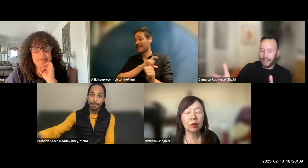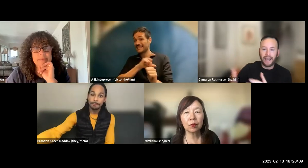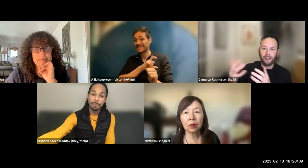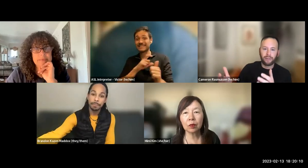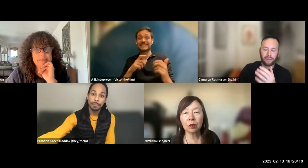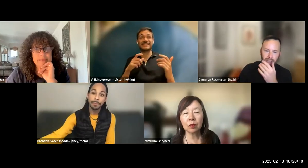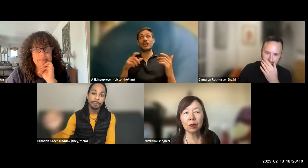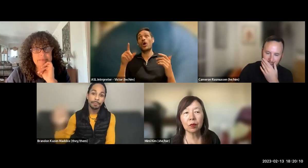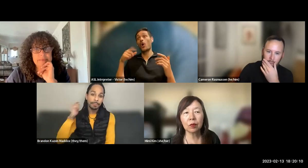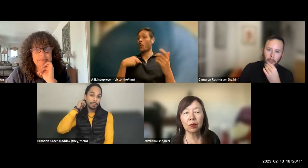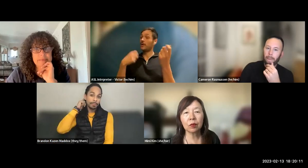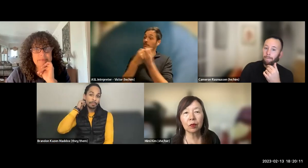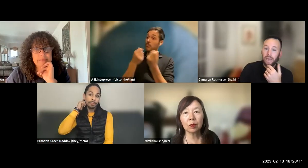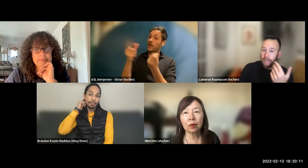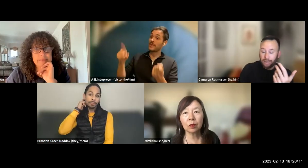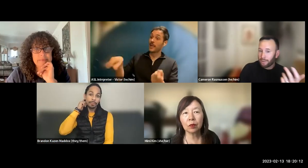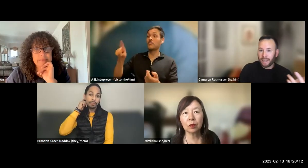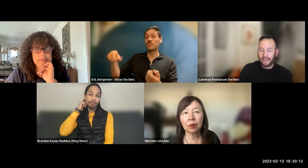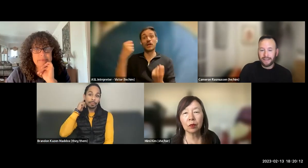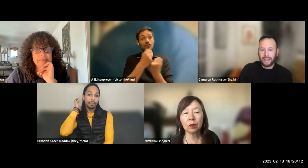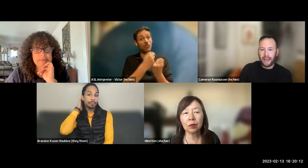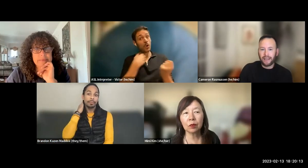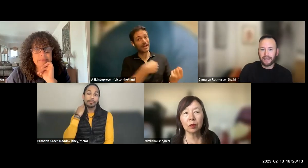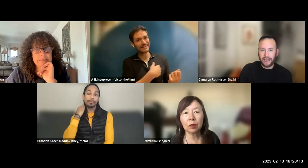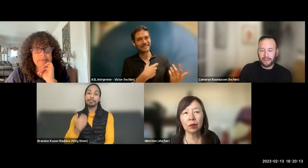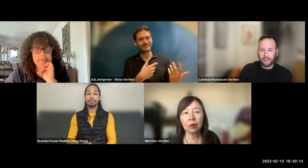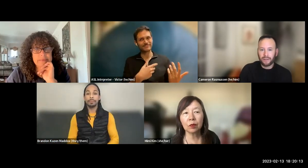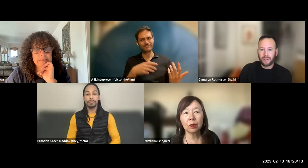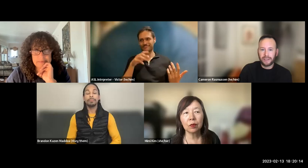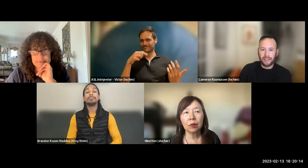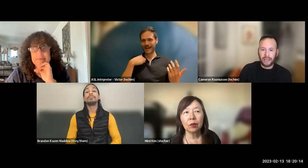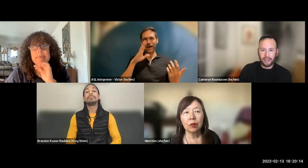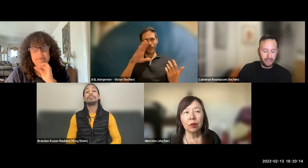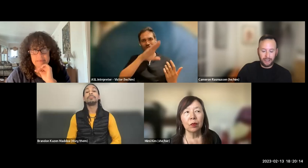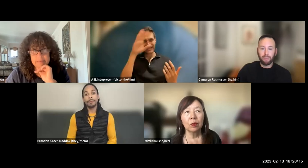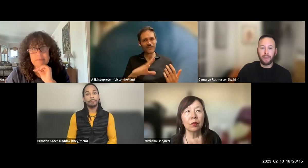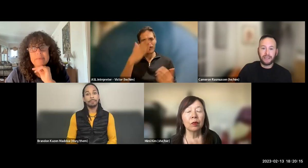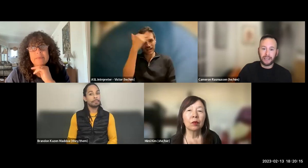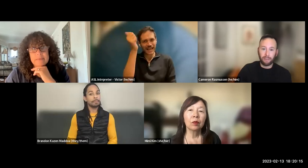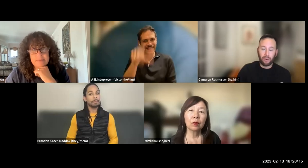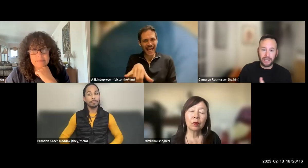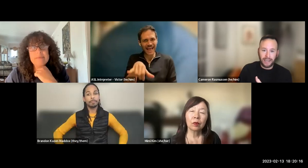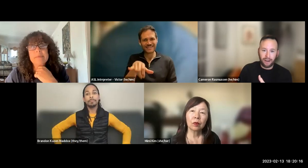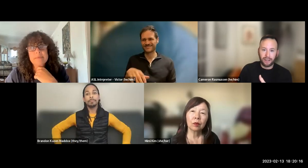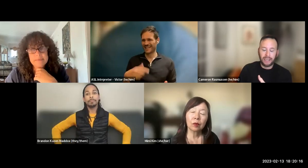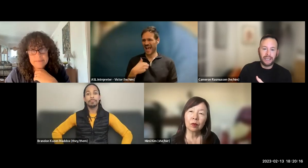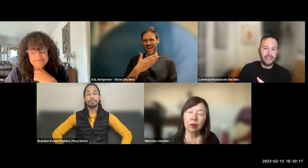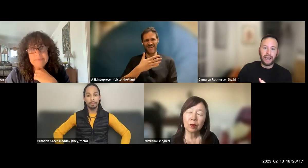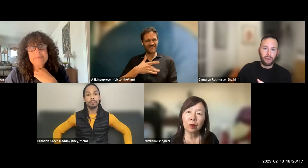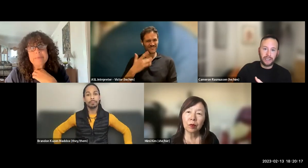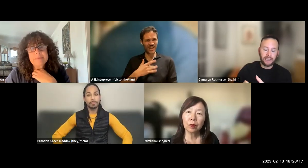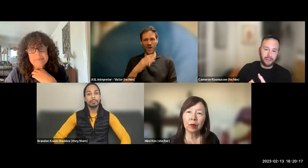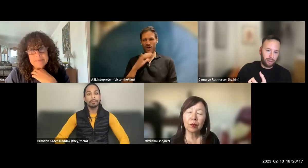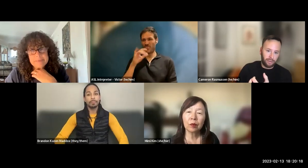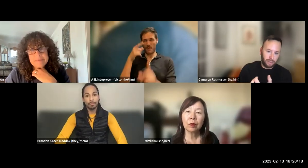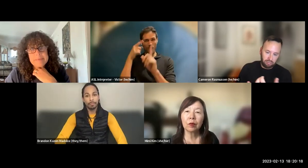a line I'll never forget. And many of us were like, this is not the answer. This is like missing the point entirely. Not